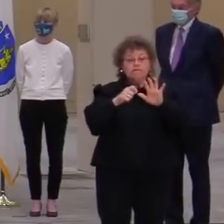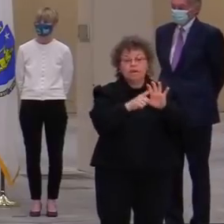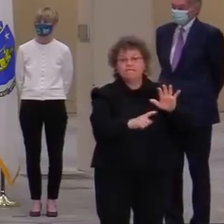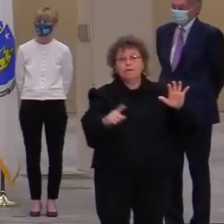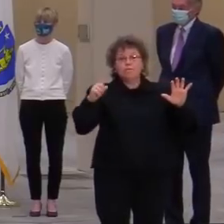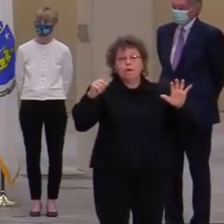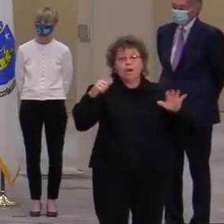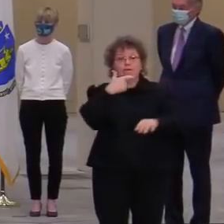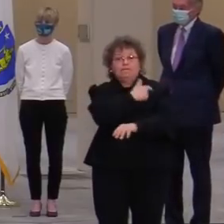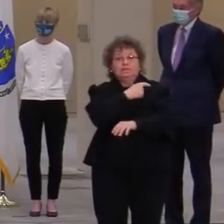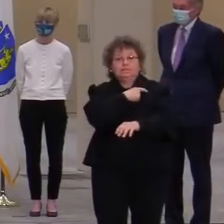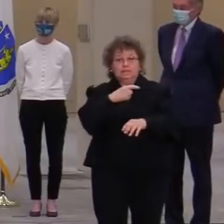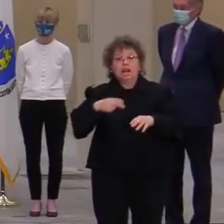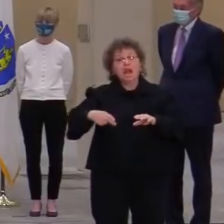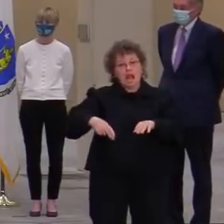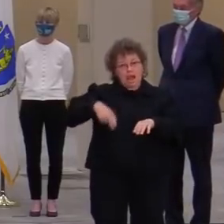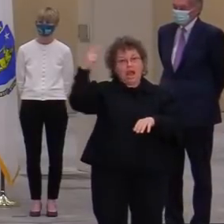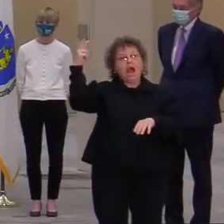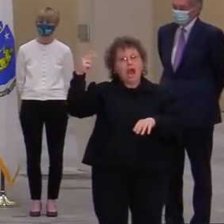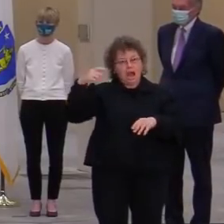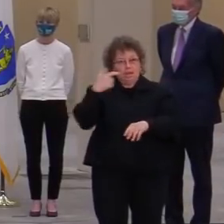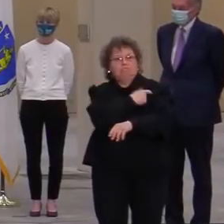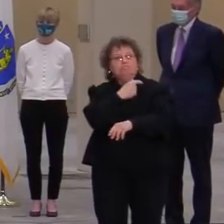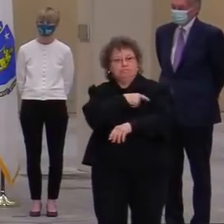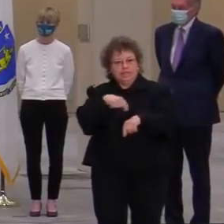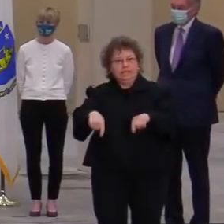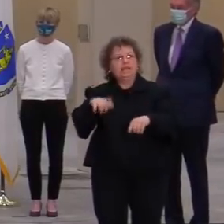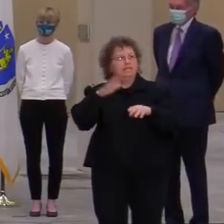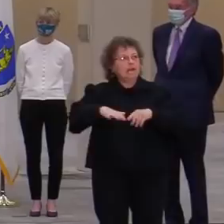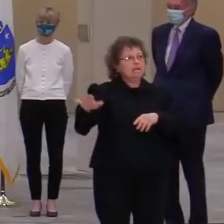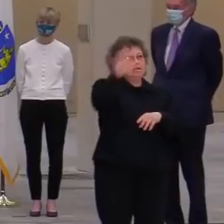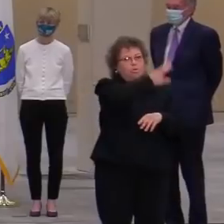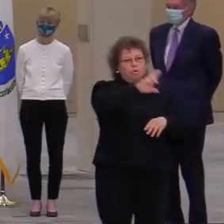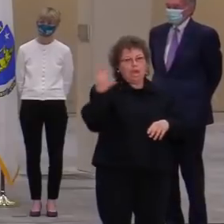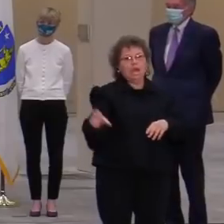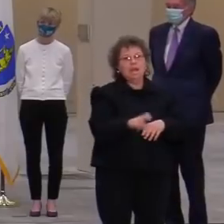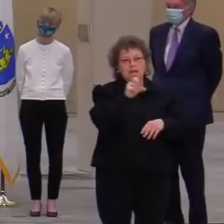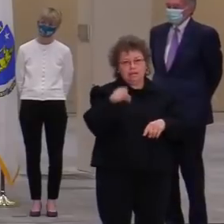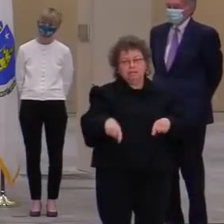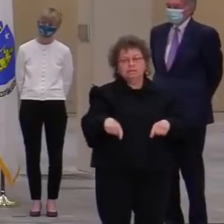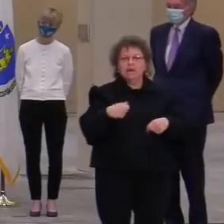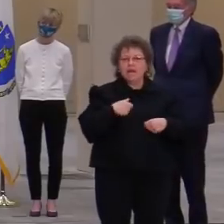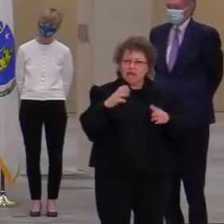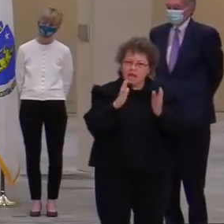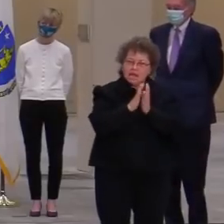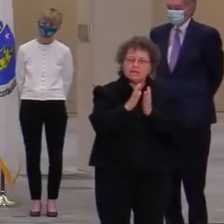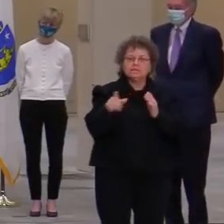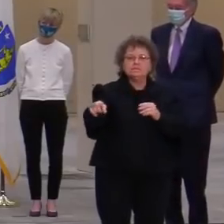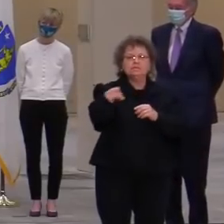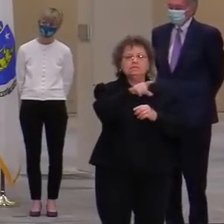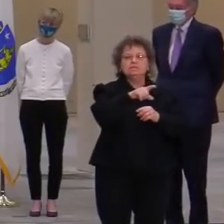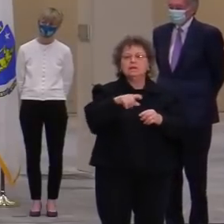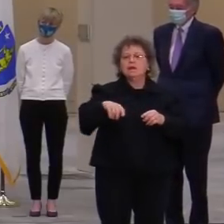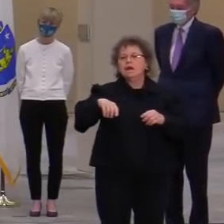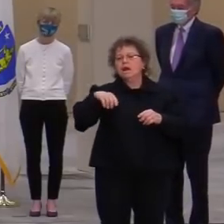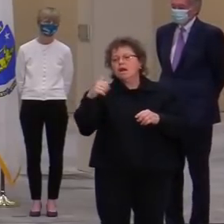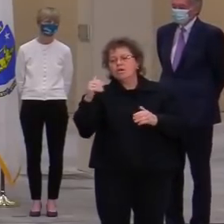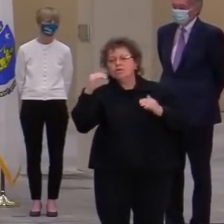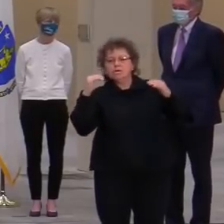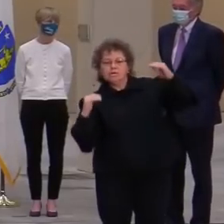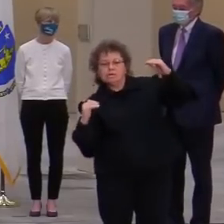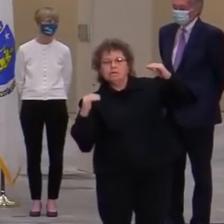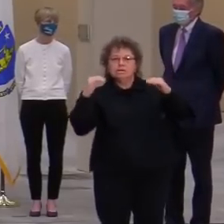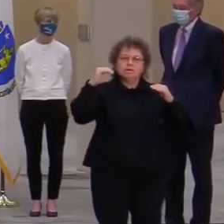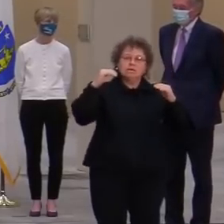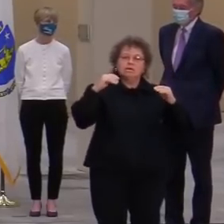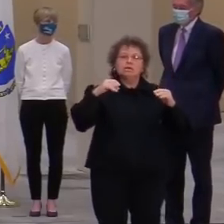national average, and I'm really encouraged. I would really ask people to serve in their community to make sure we're reaching those high-risk communities, and places like here